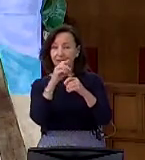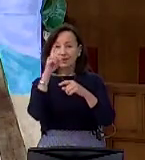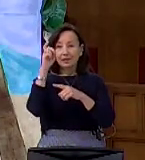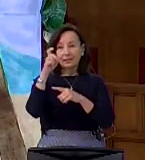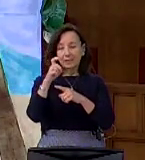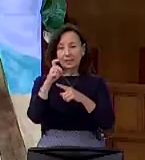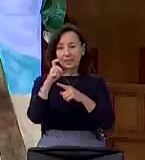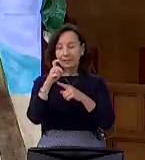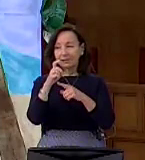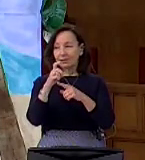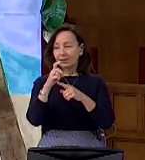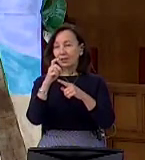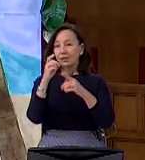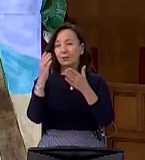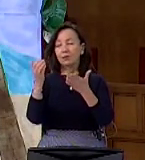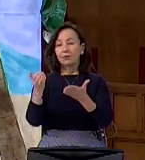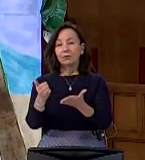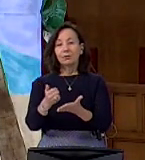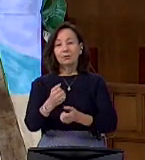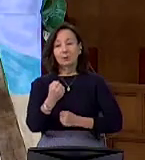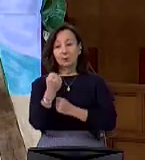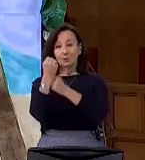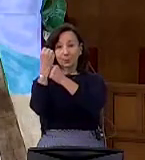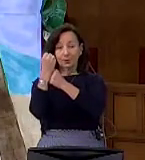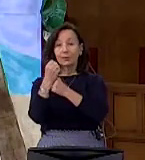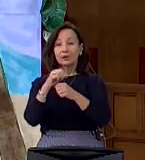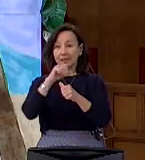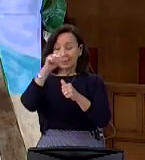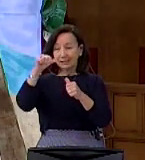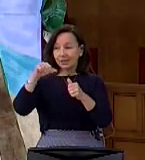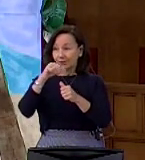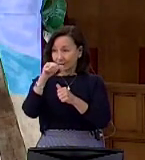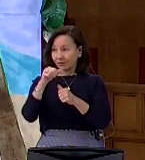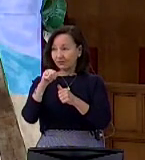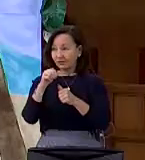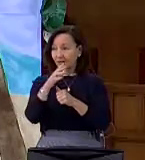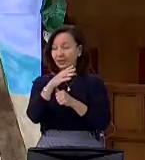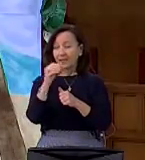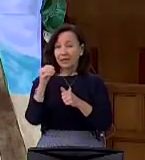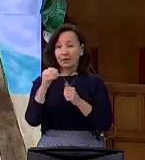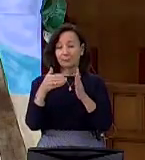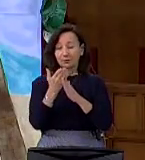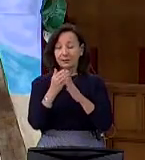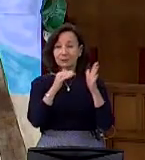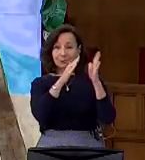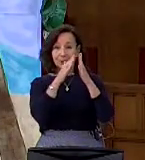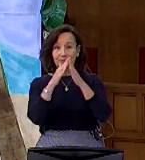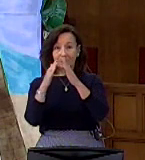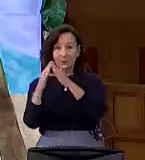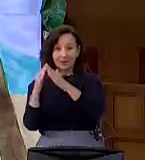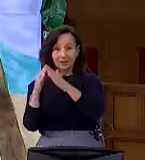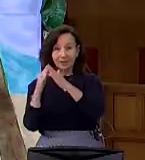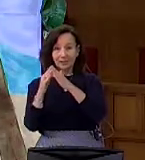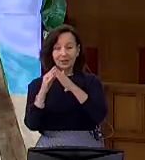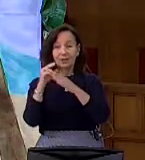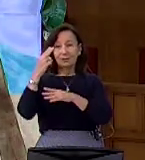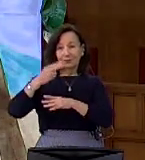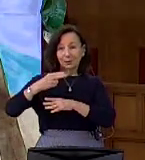to hold each other up and also join our fellow Christians throughout the community of